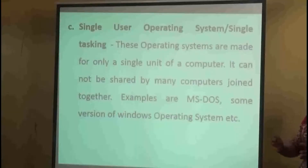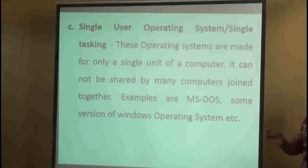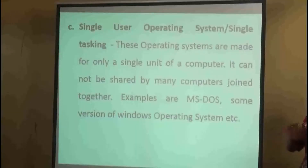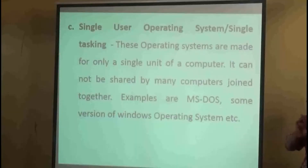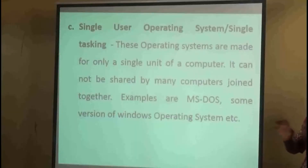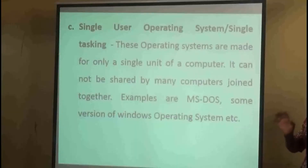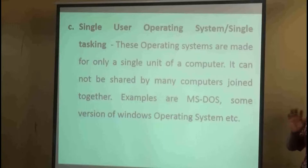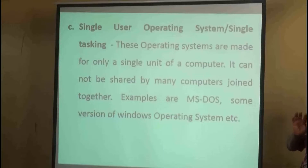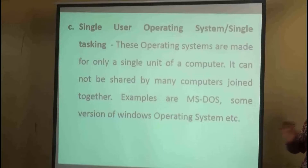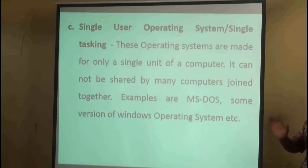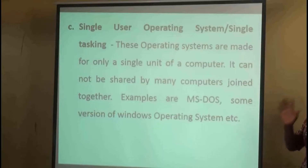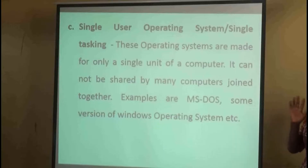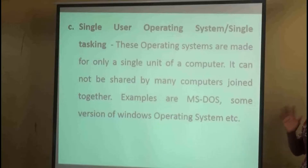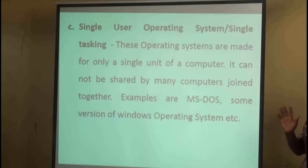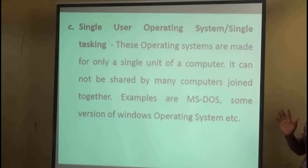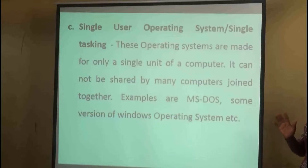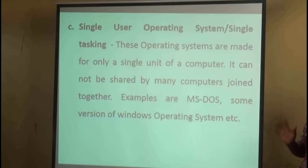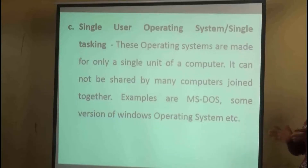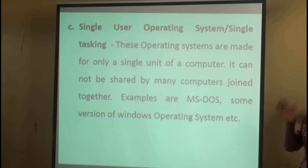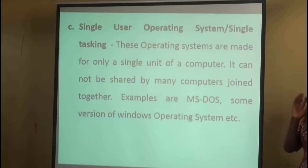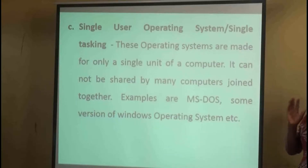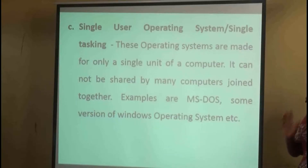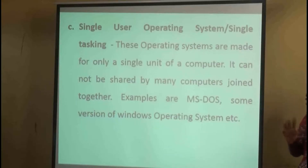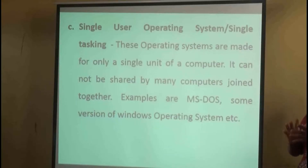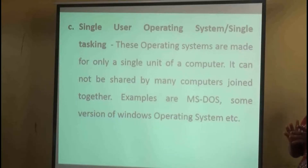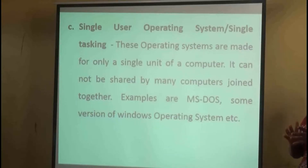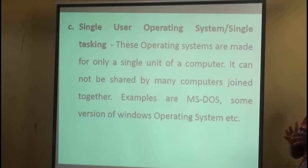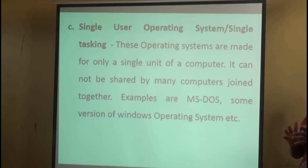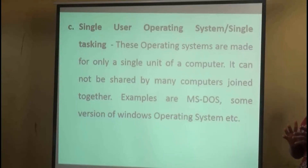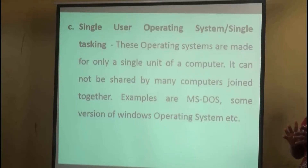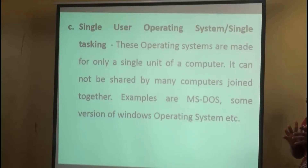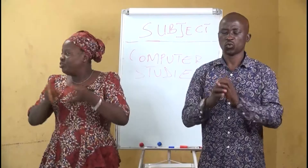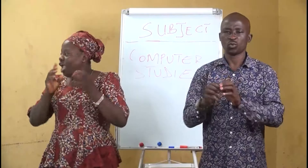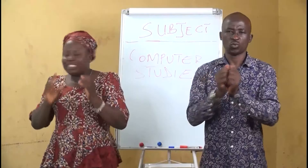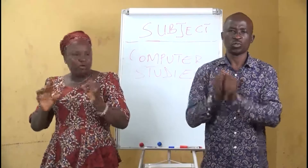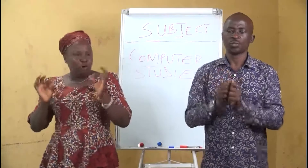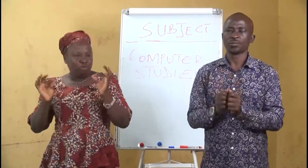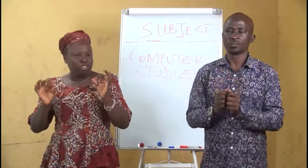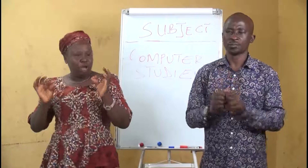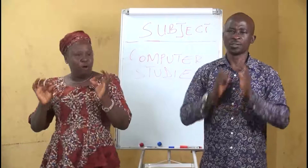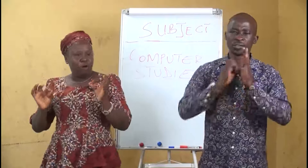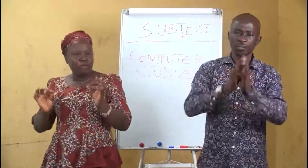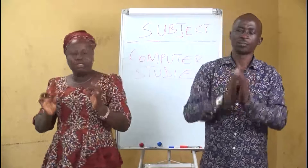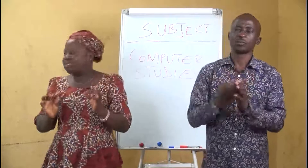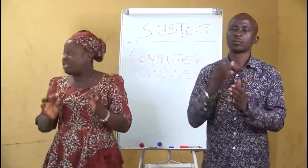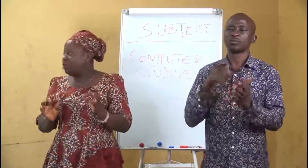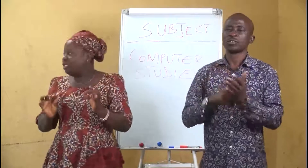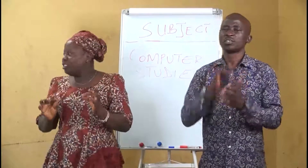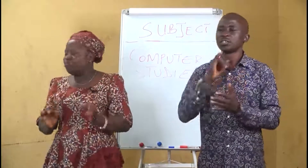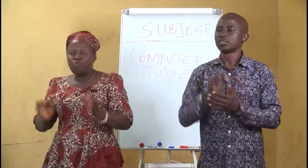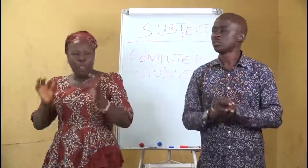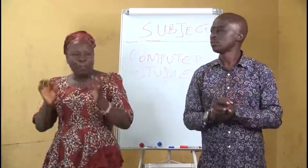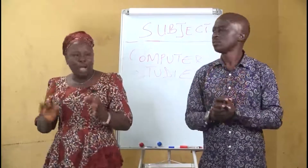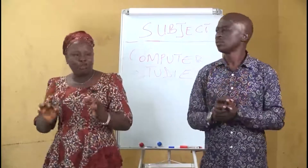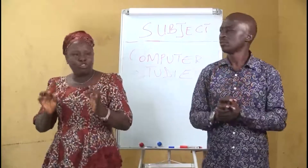shared by many computers joined together. Example of this type of operating system